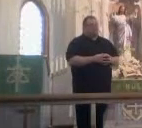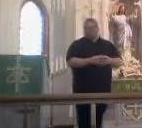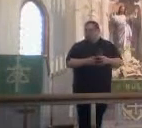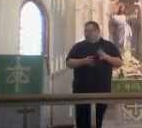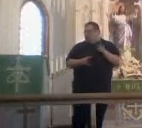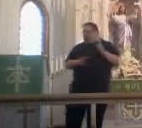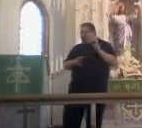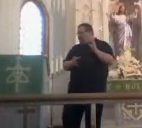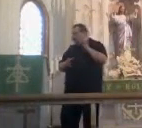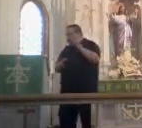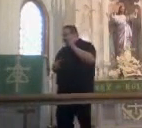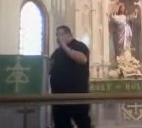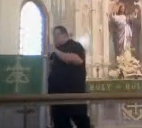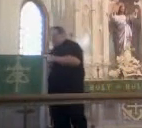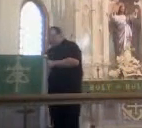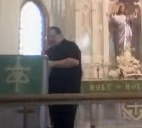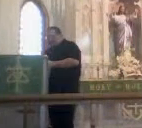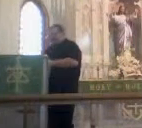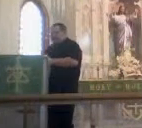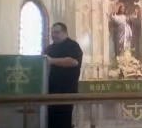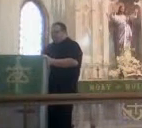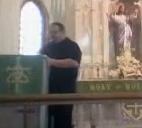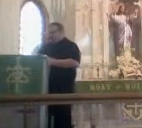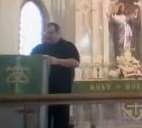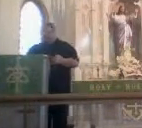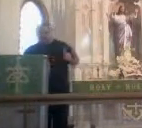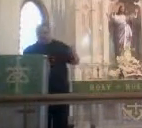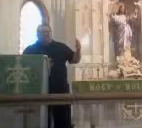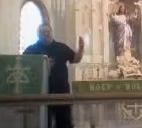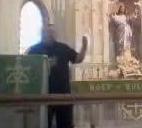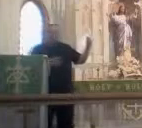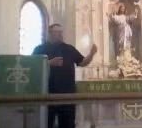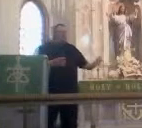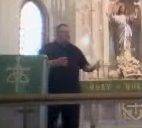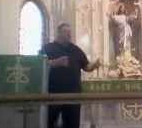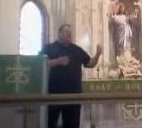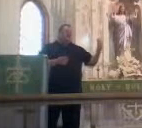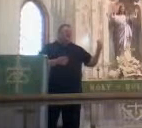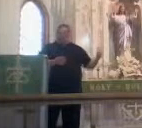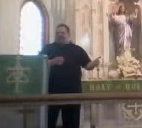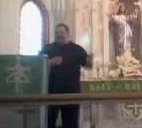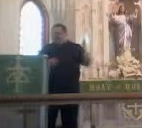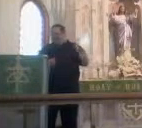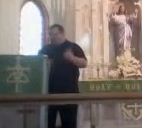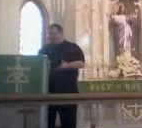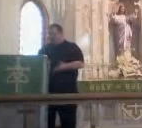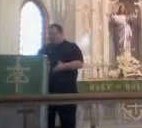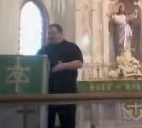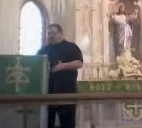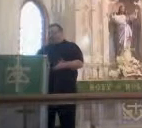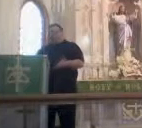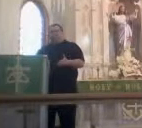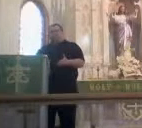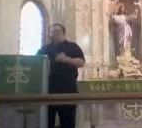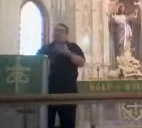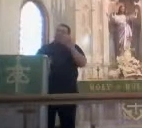world. No matter how things, bad things get, until he comes back to take us home, we're not